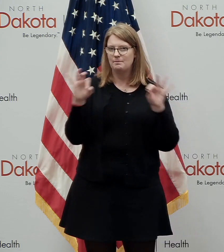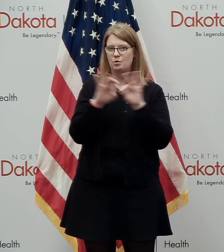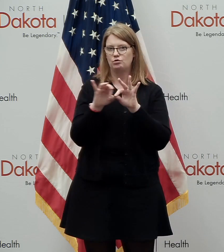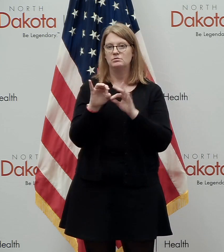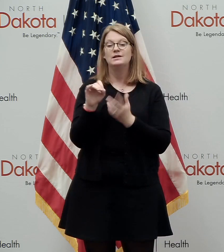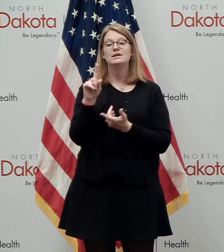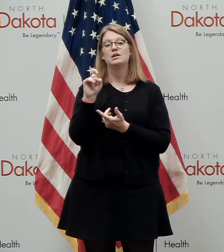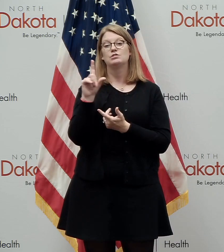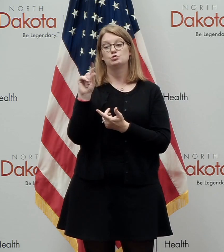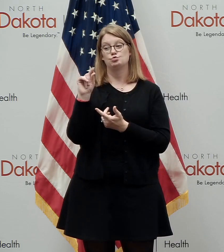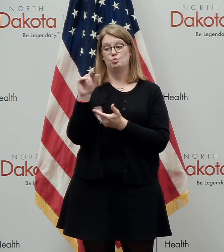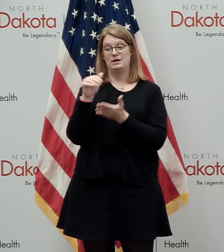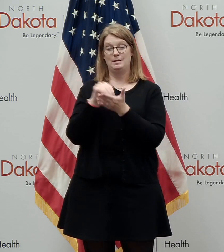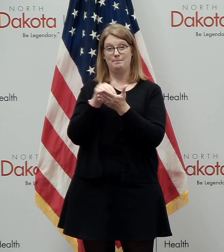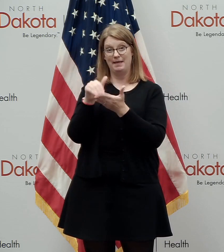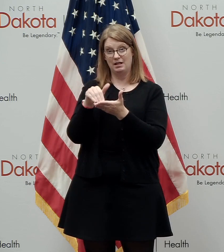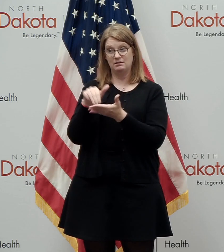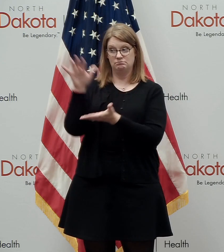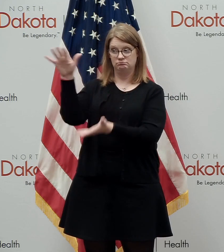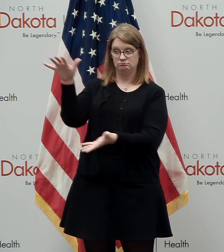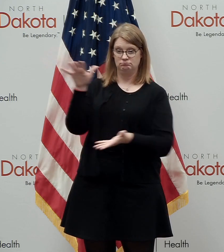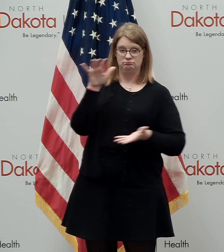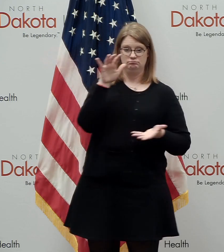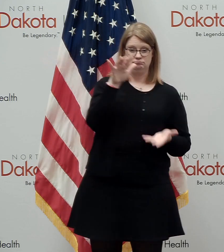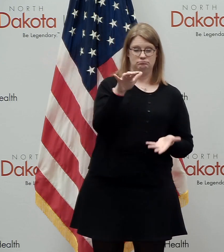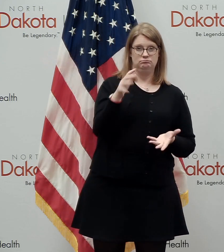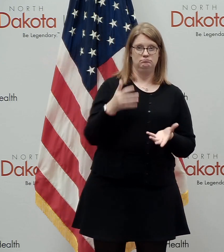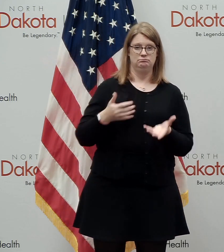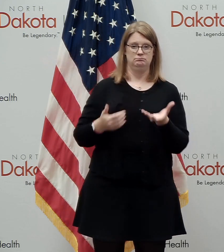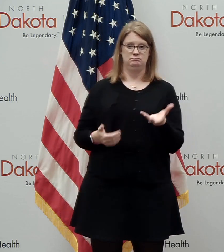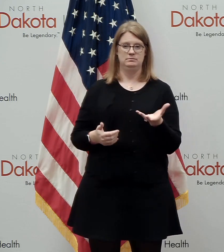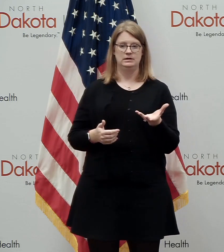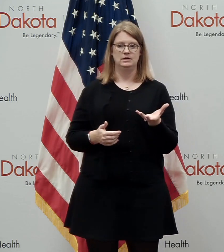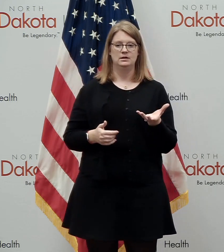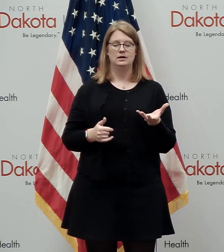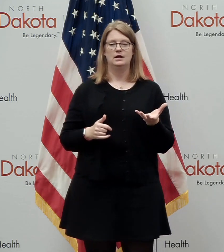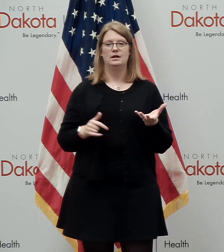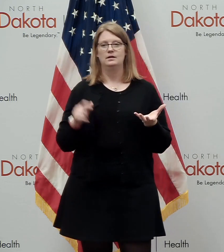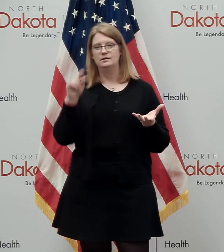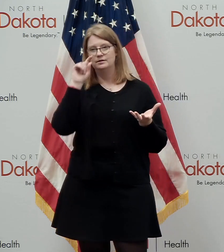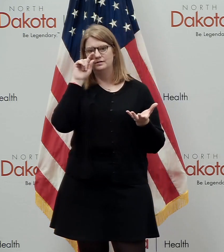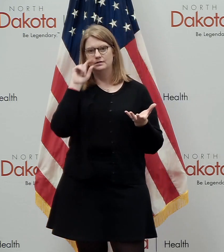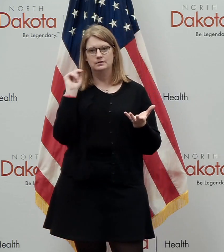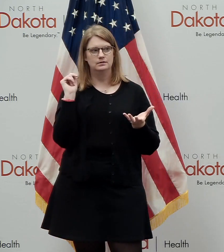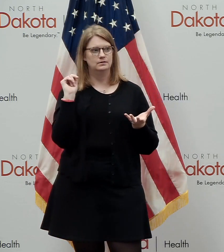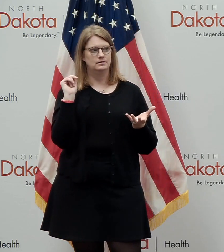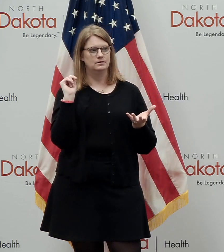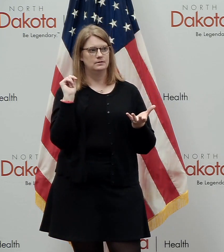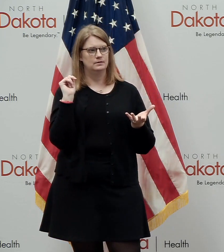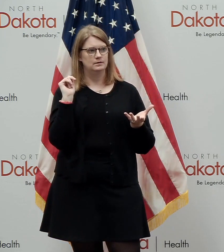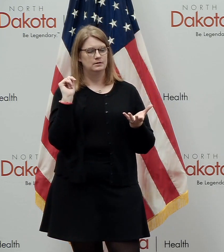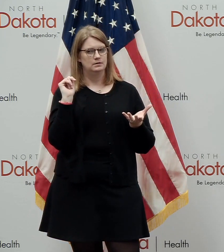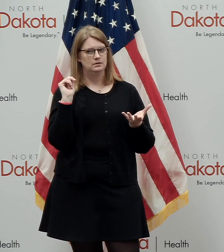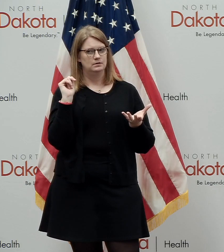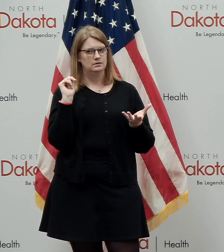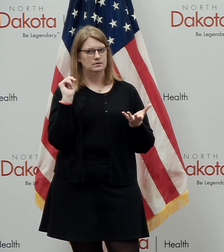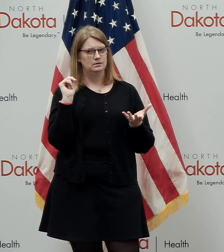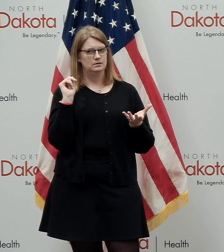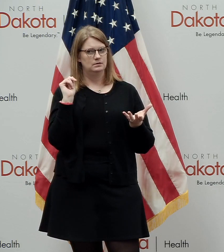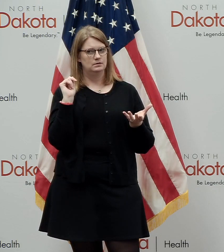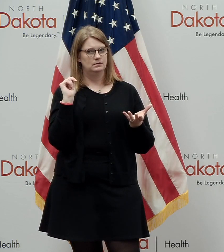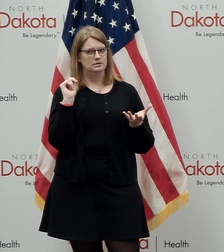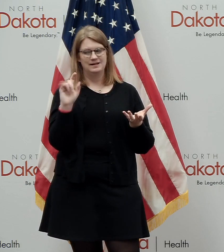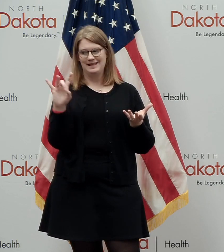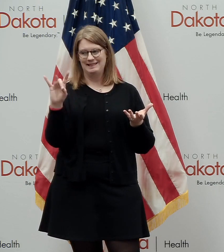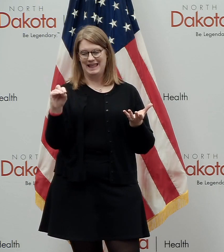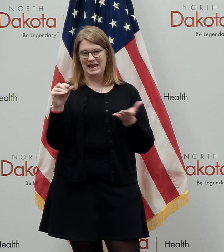$120 million being turned back from prior programs, and 50 of the remaining $80 million that remained